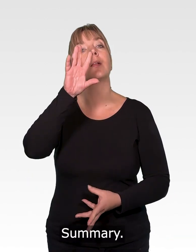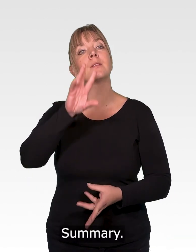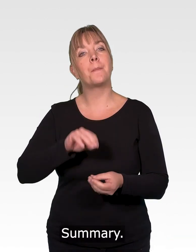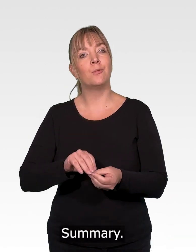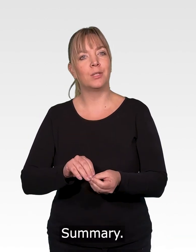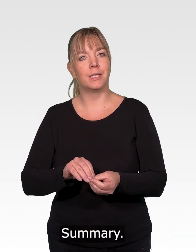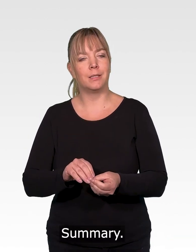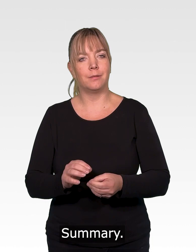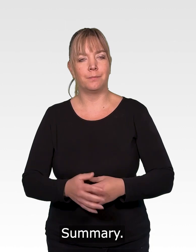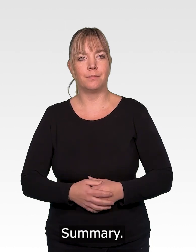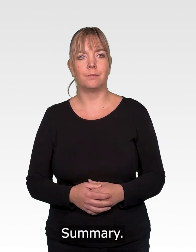Summary.